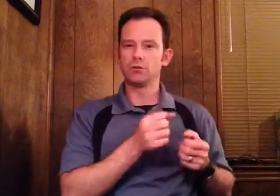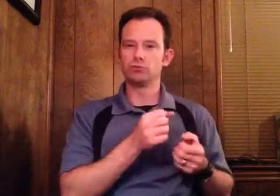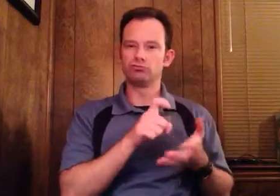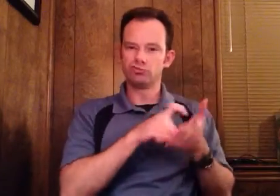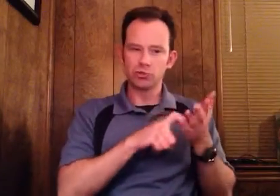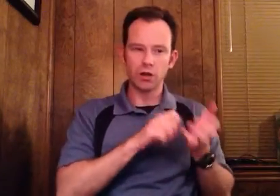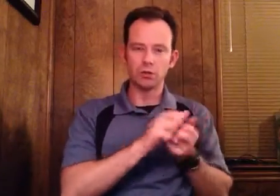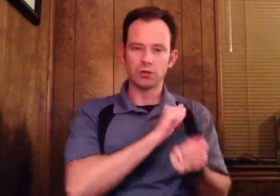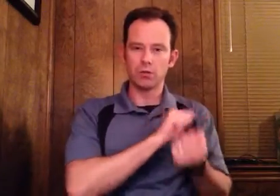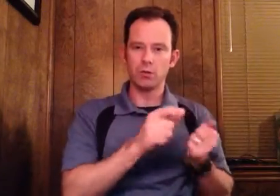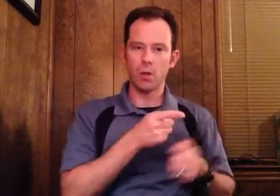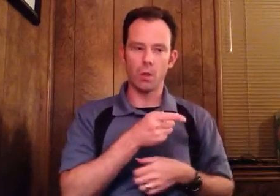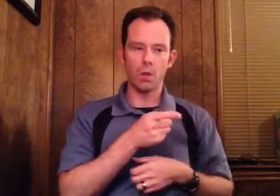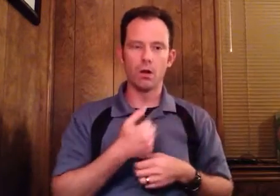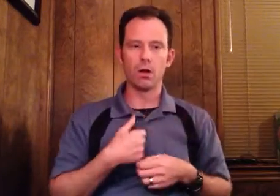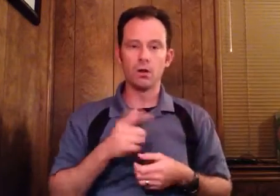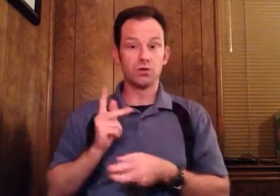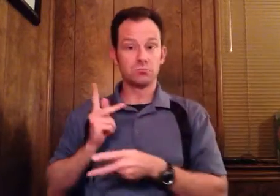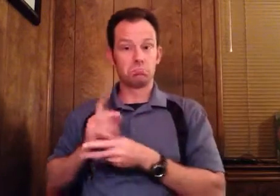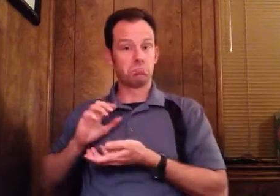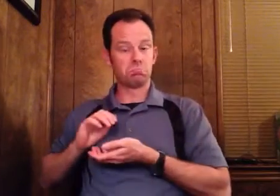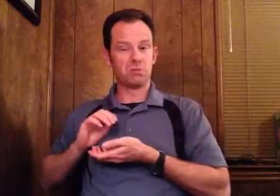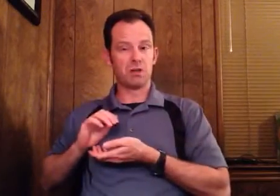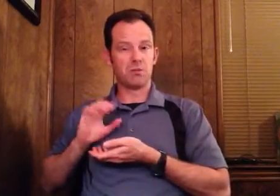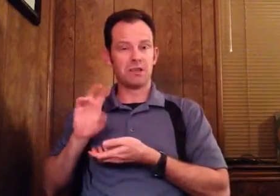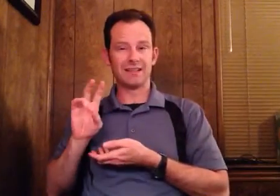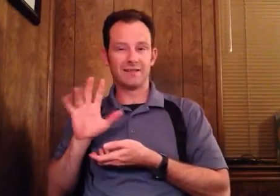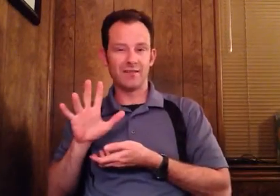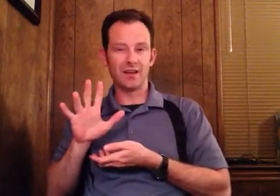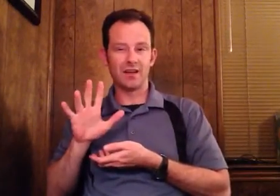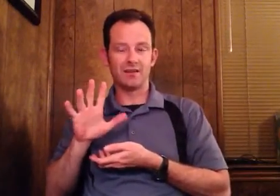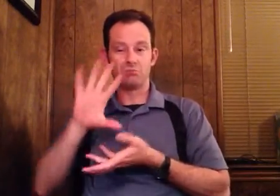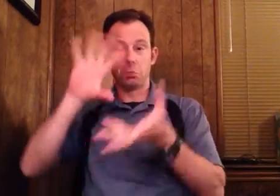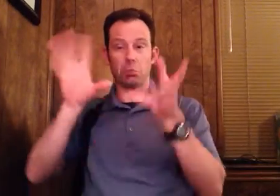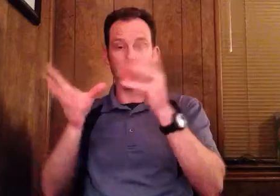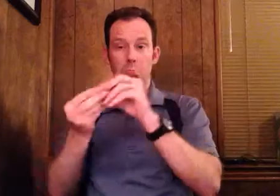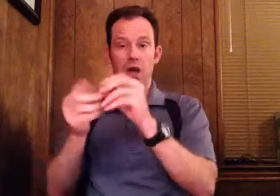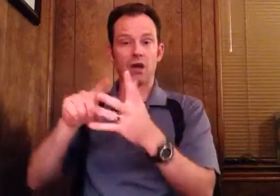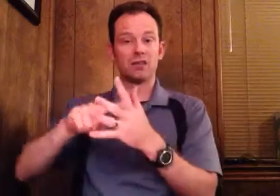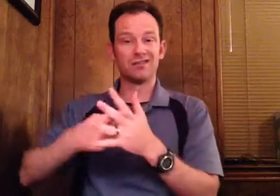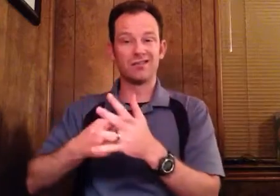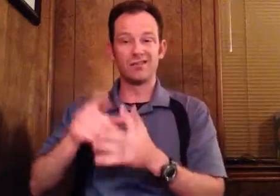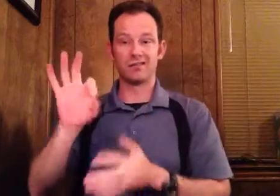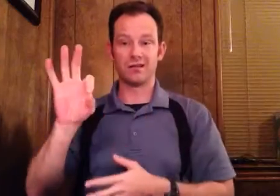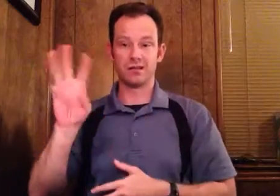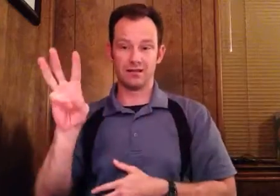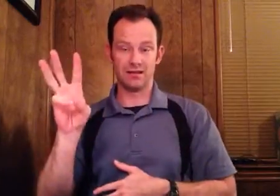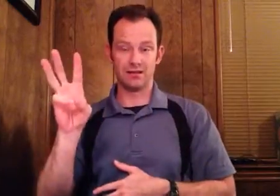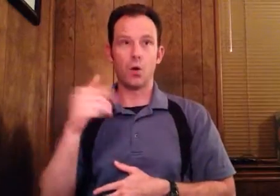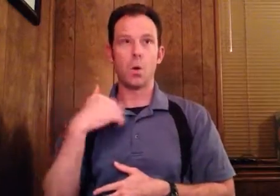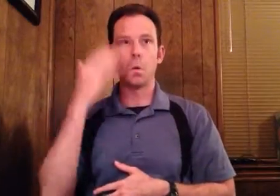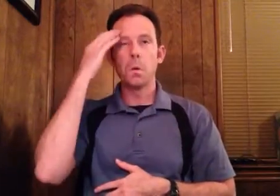75. She started with 96. So we know that she started with 96. She threw some